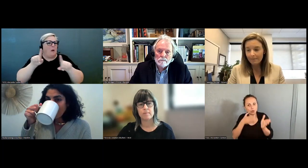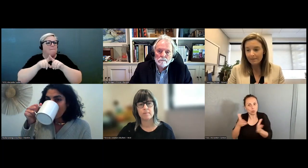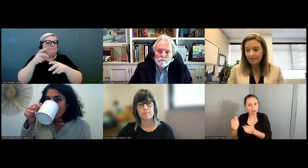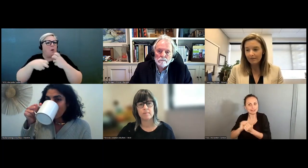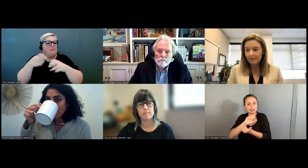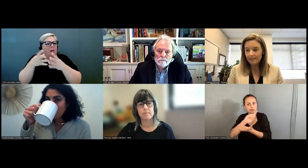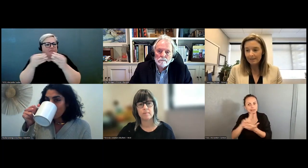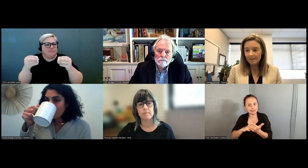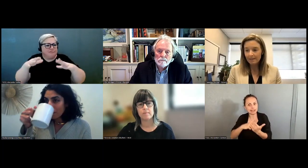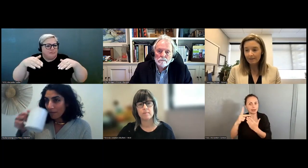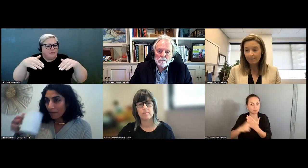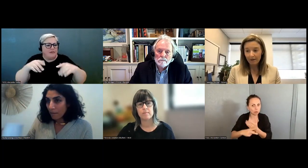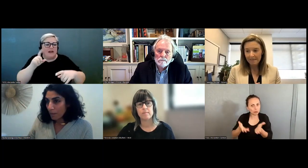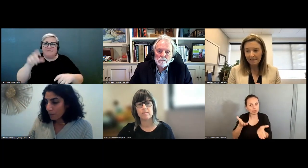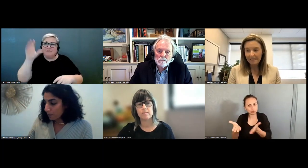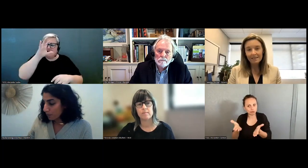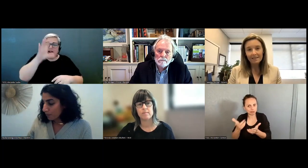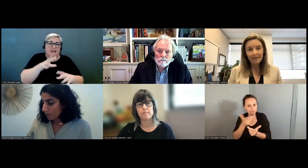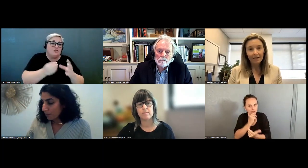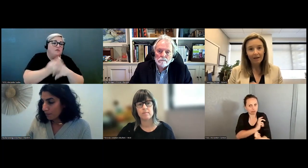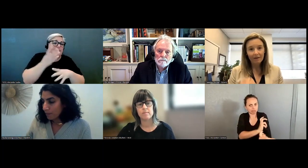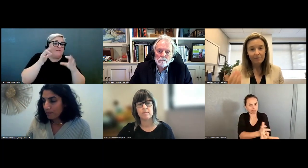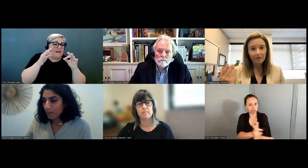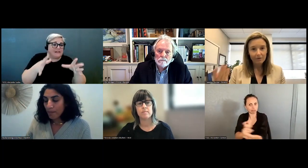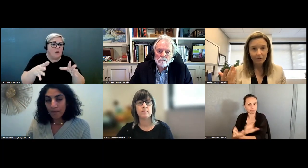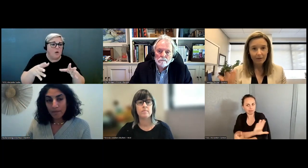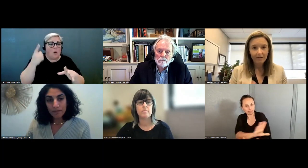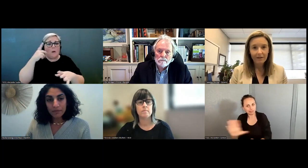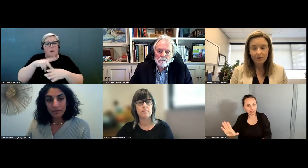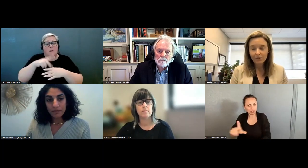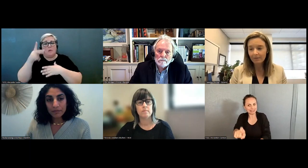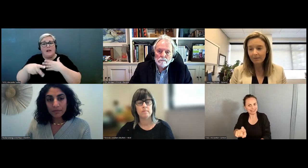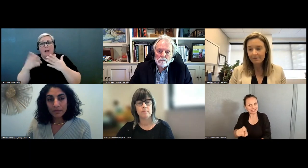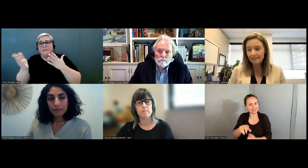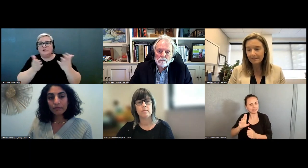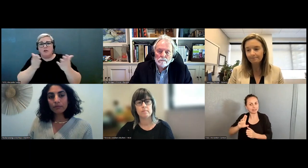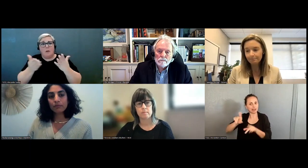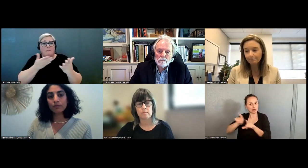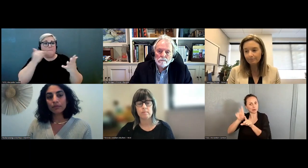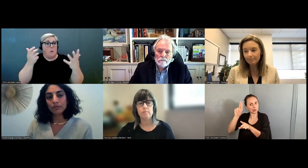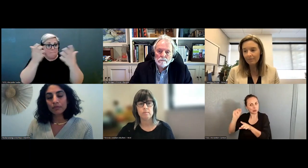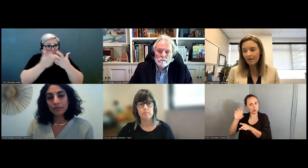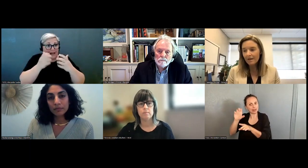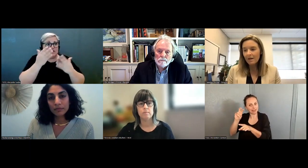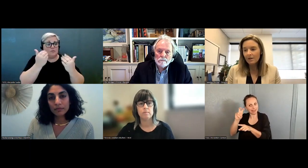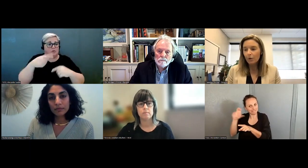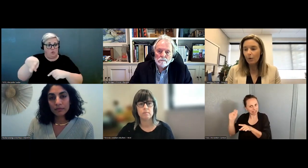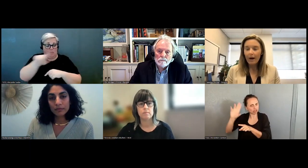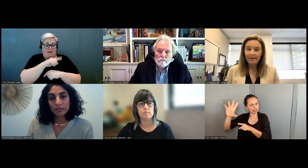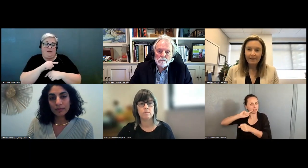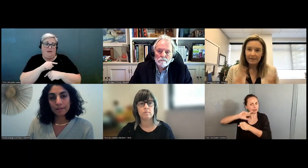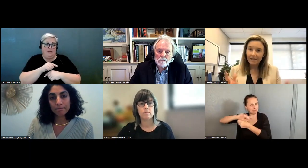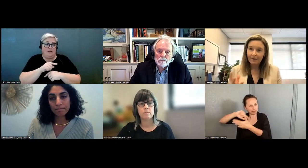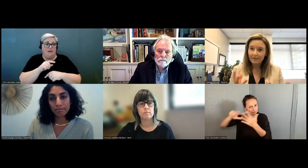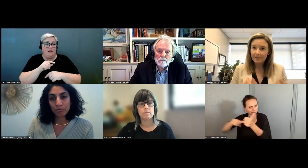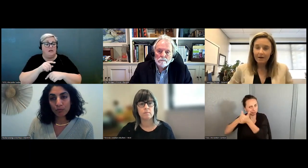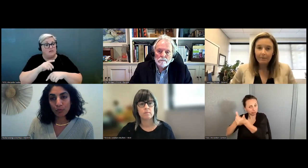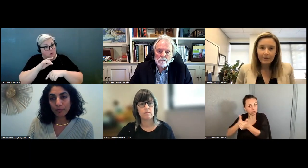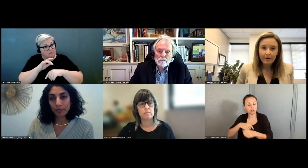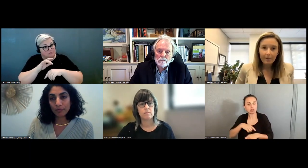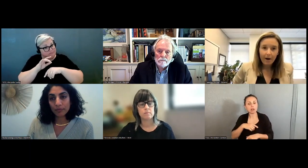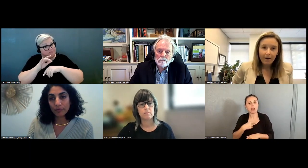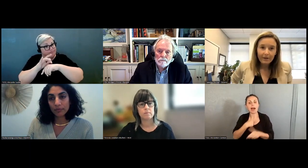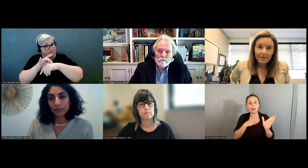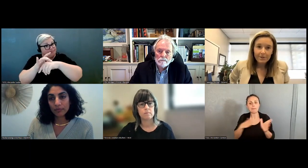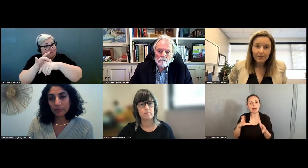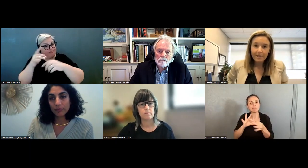designing programs and services to better meet needs and kind of meet those UN Convention commitments. So I think the piece I was going to talk